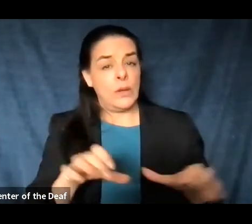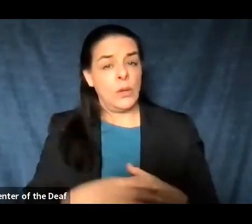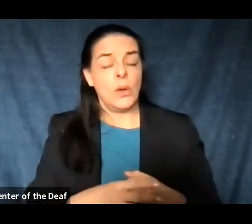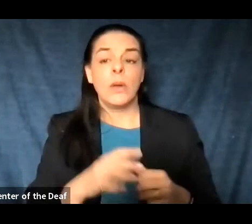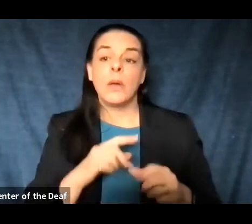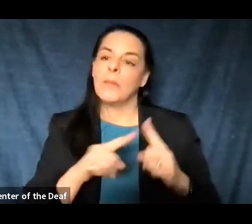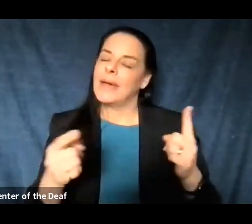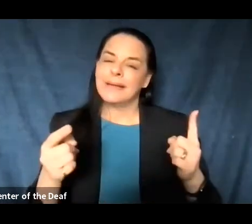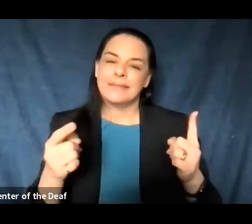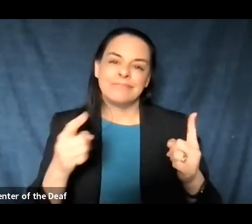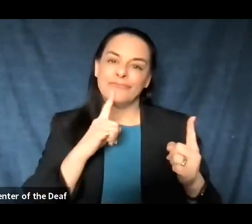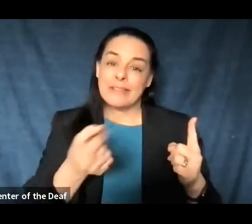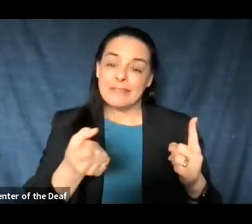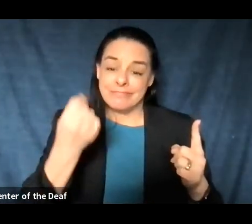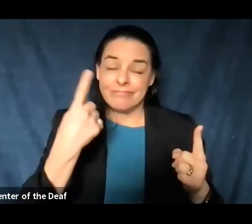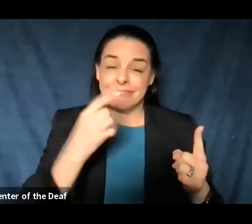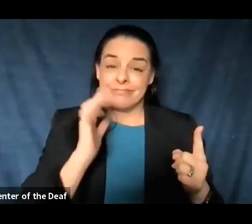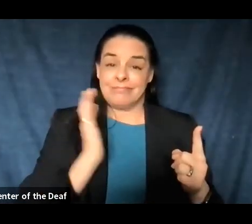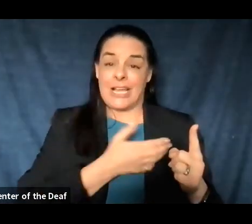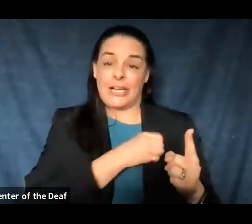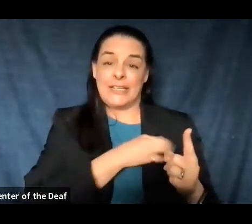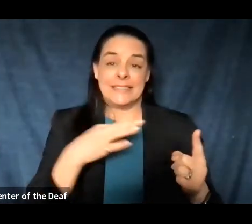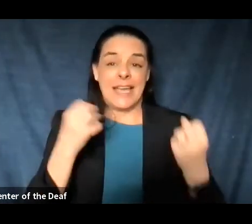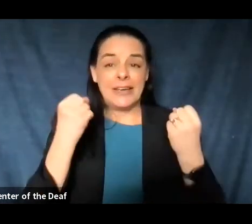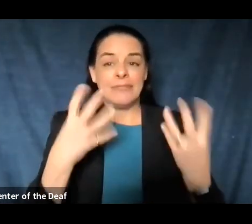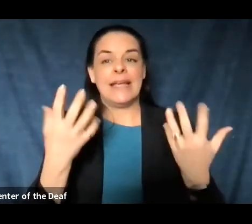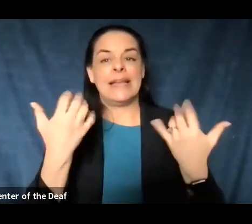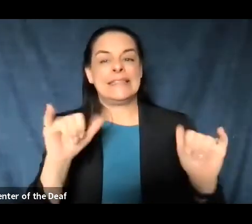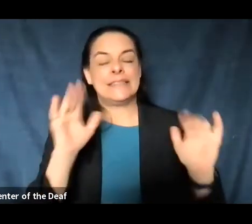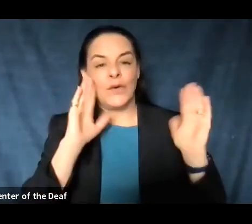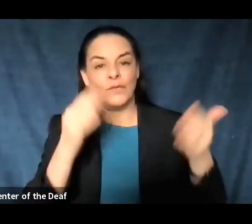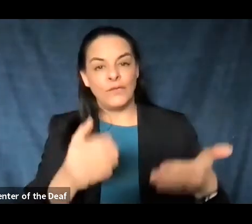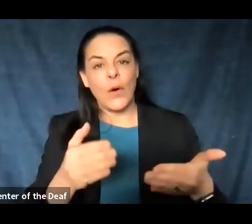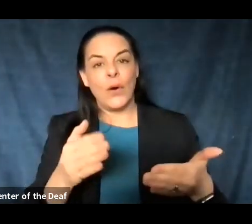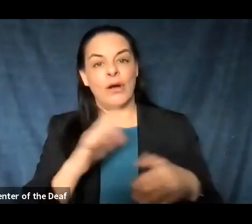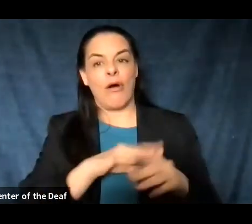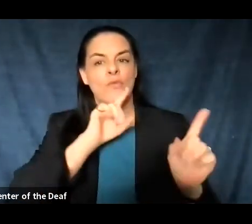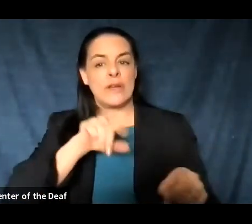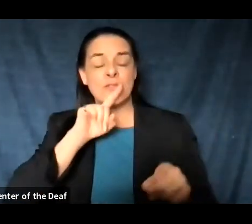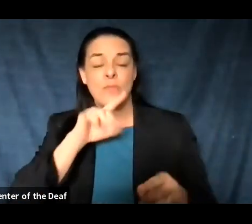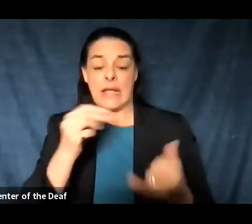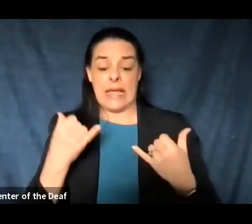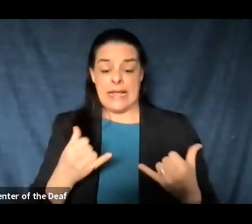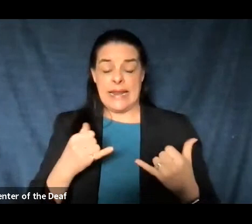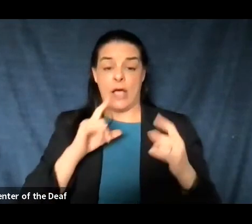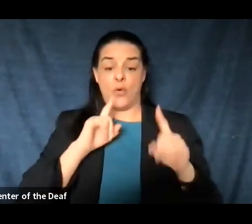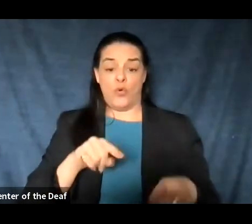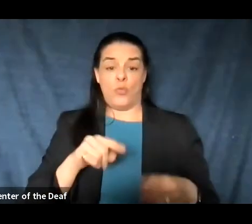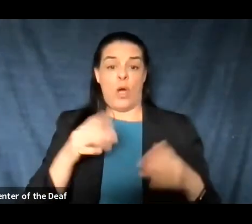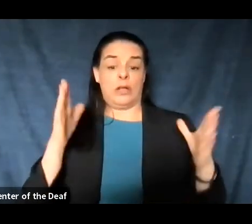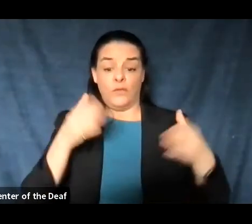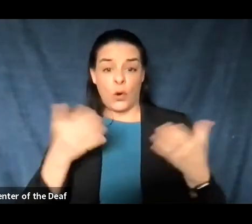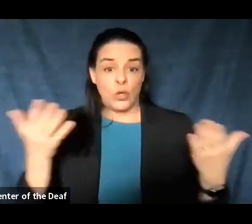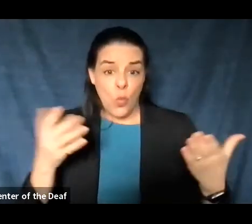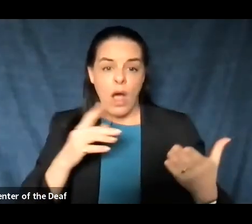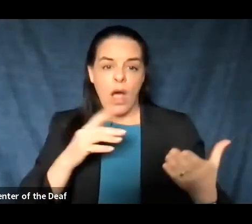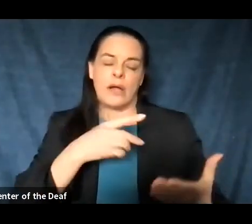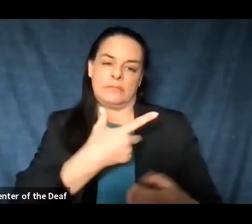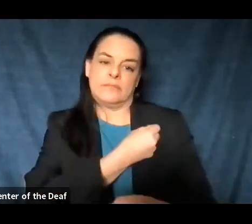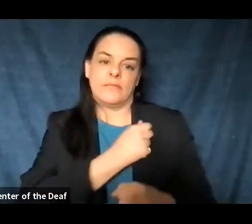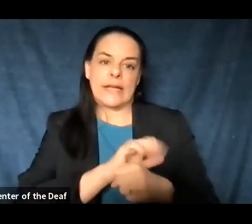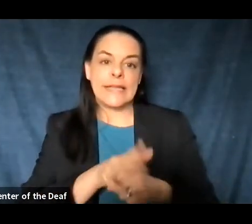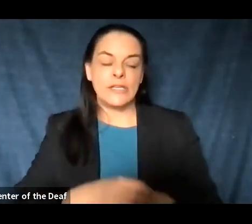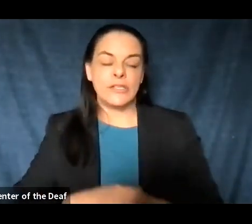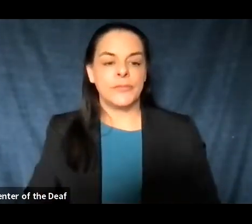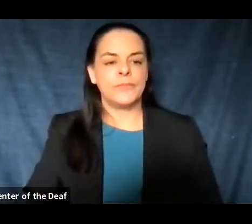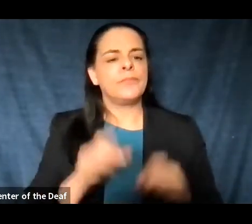staff are still really focused on the response, and right now the response is mainly about vaccination. Also, a